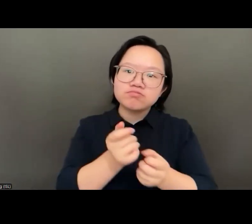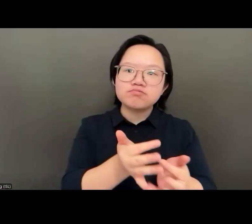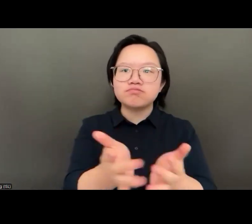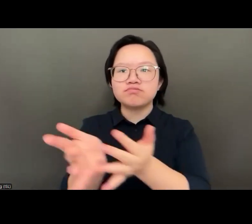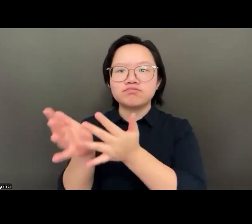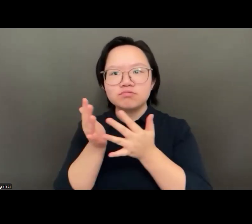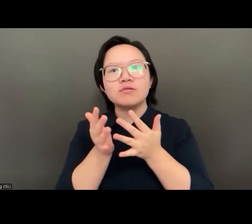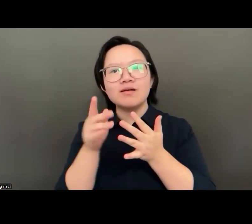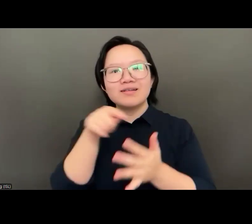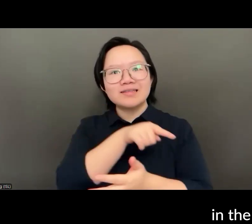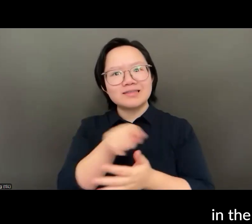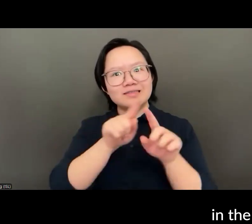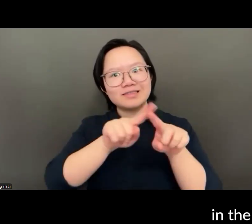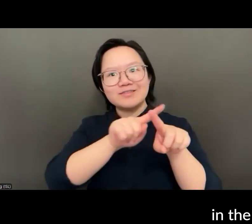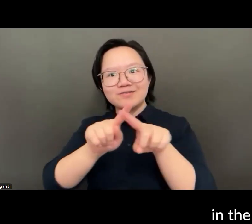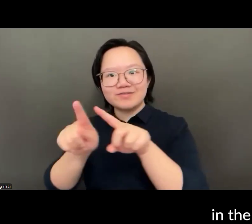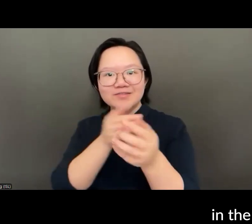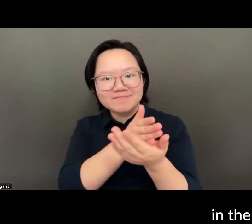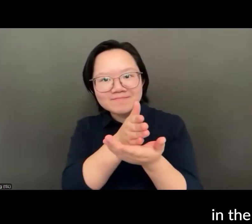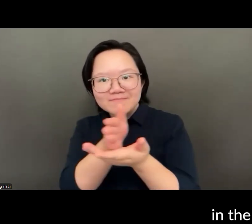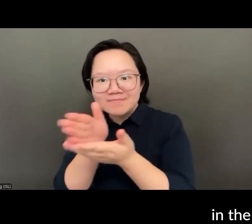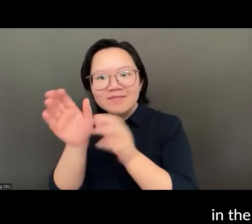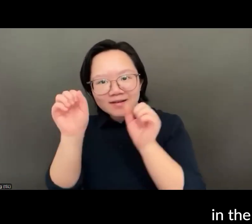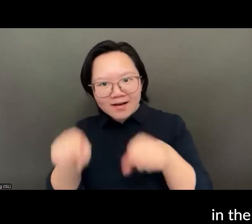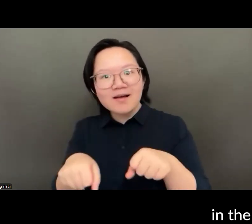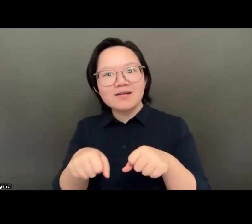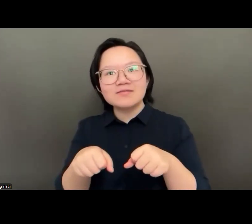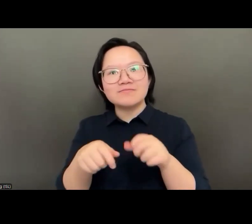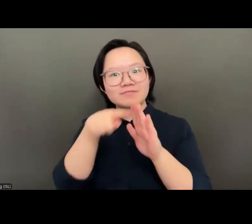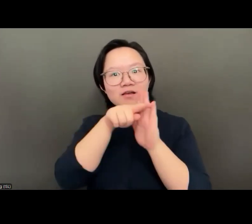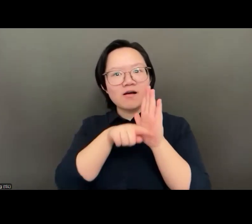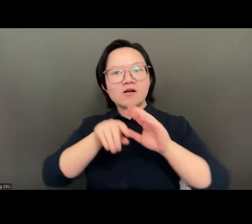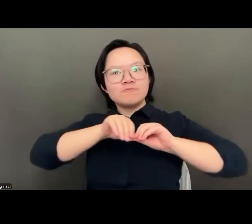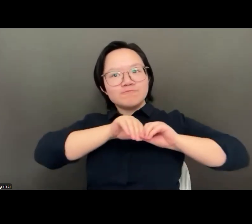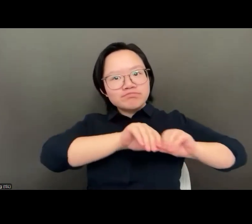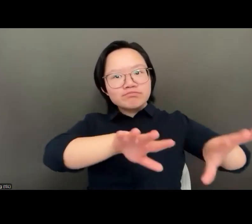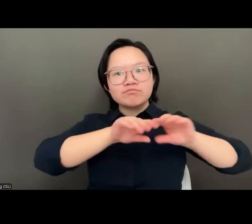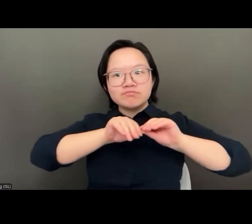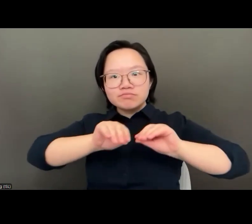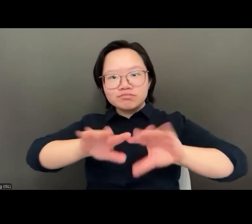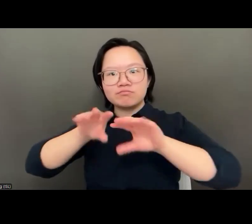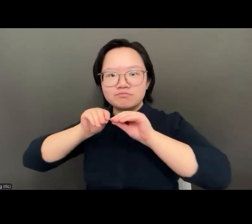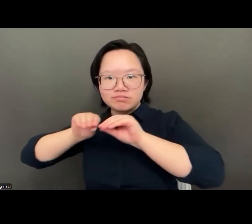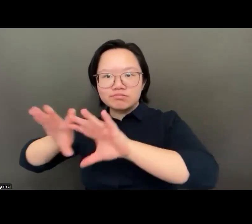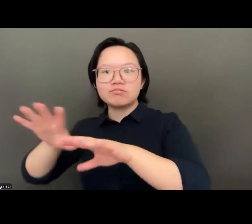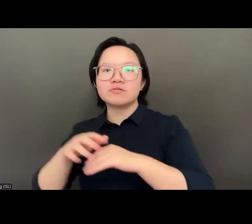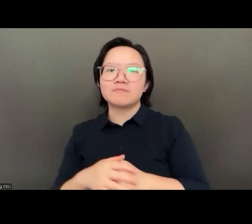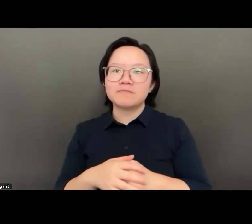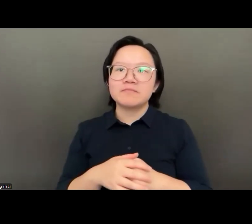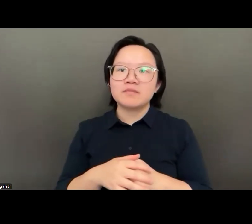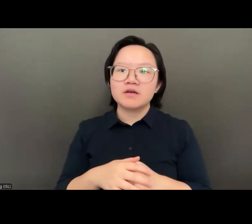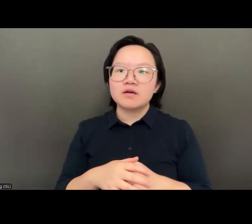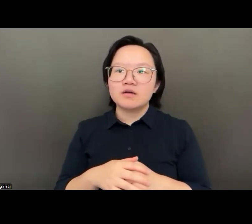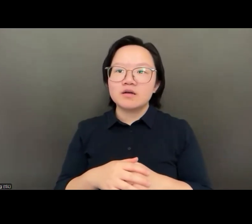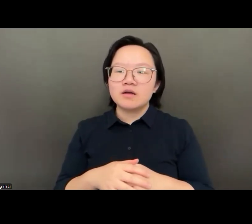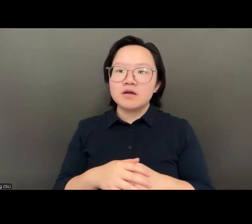posters and working with the in the homes itself of each of these children, so that they knew what safeguarding